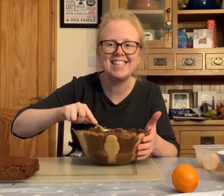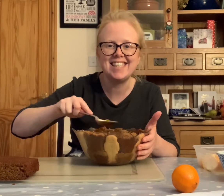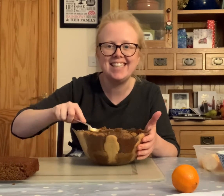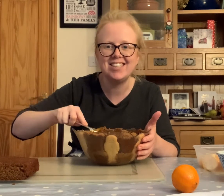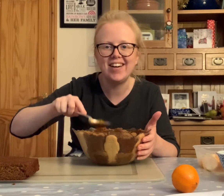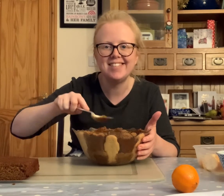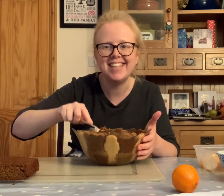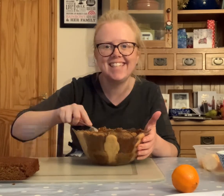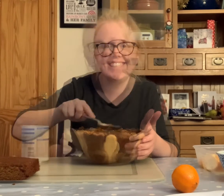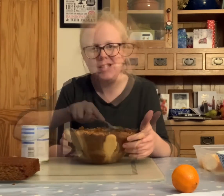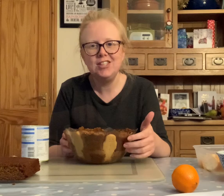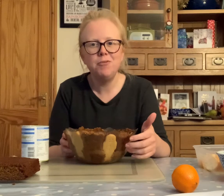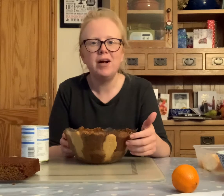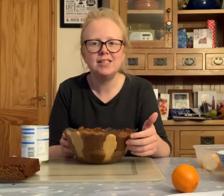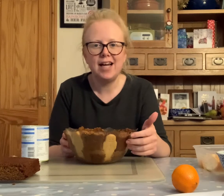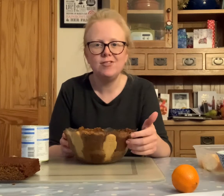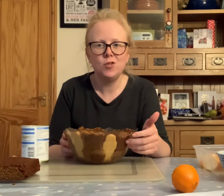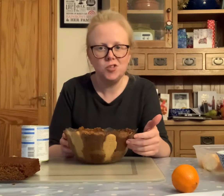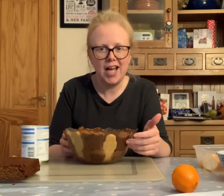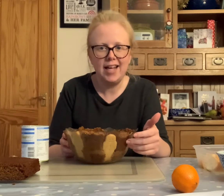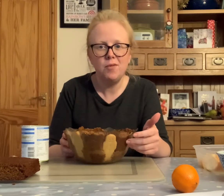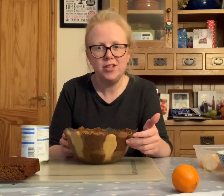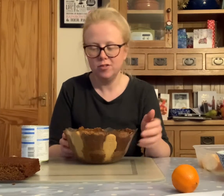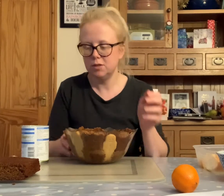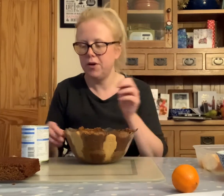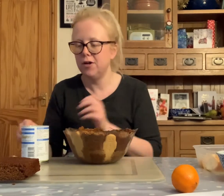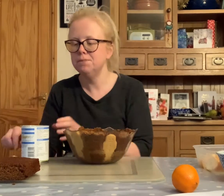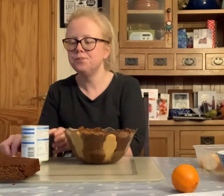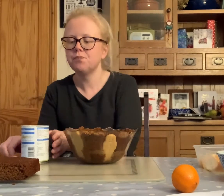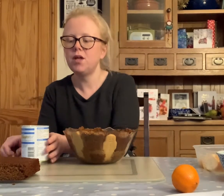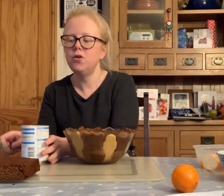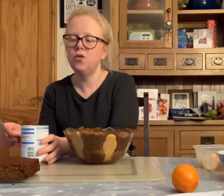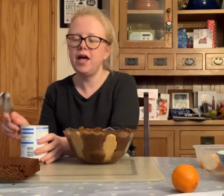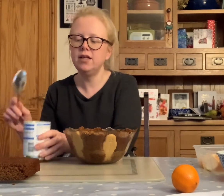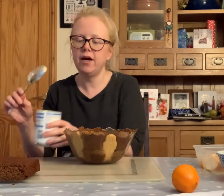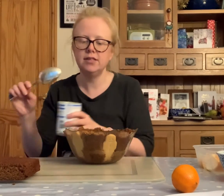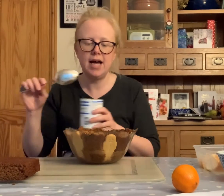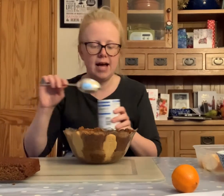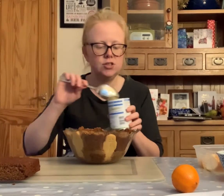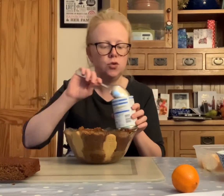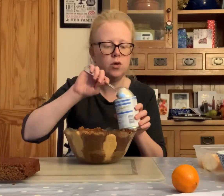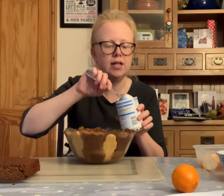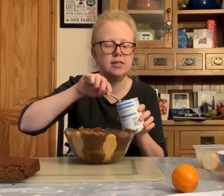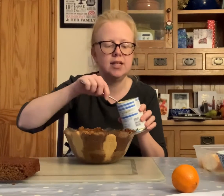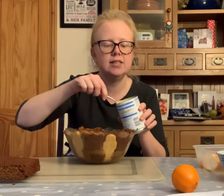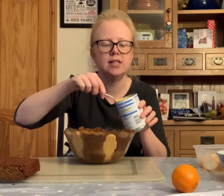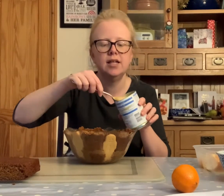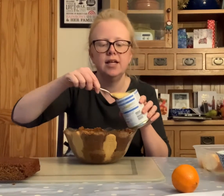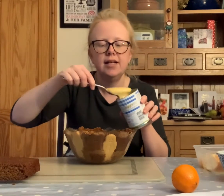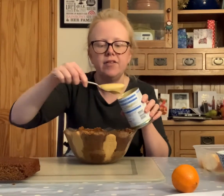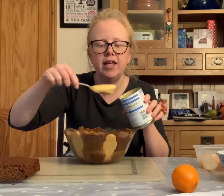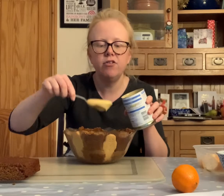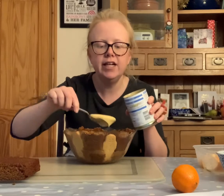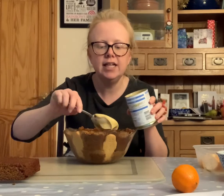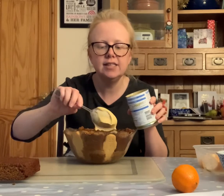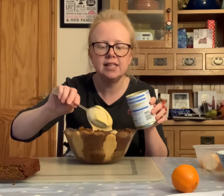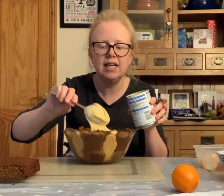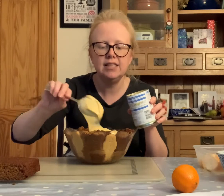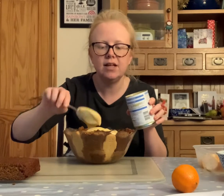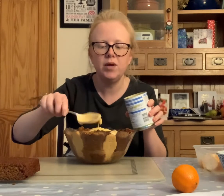into our dish. So once you press down your jelly with your spoon, you're then going to add your custard. Now the ingredients list that we gave